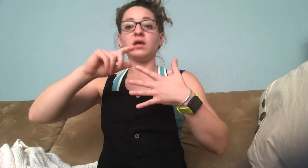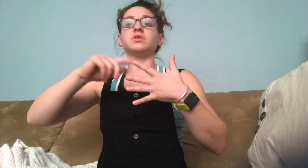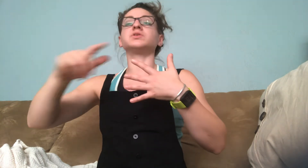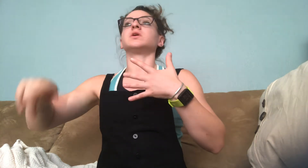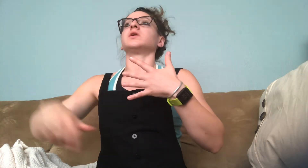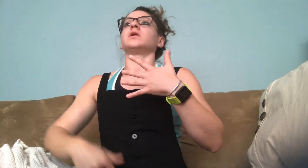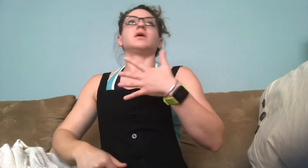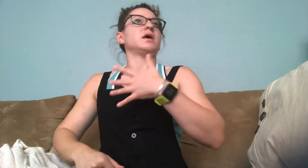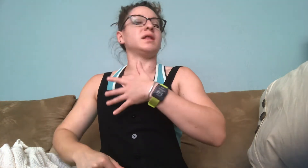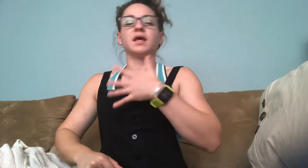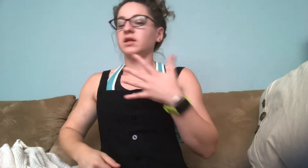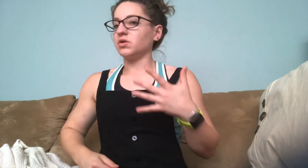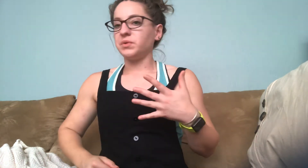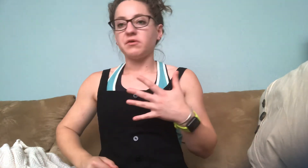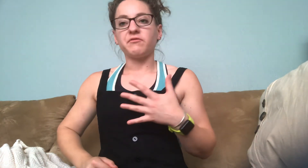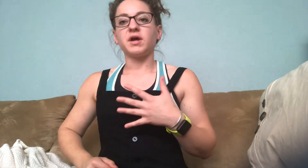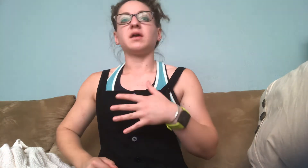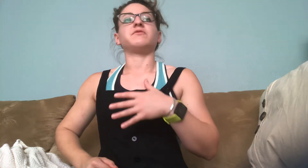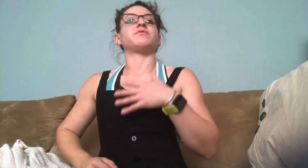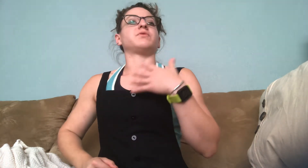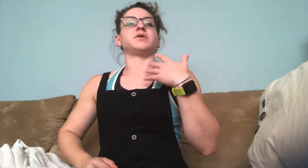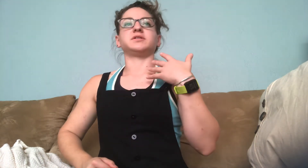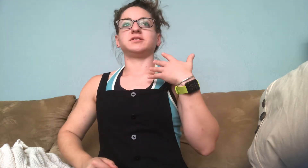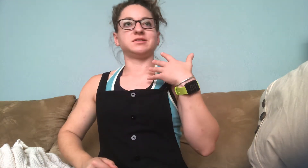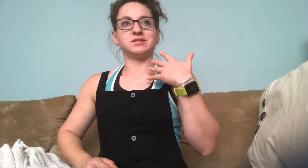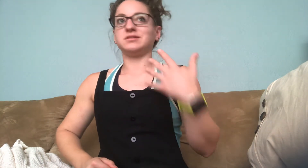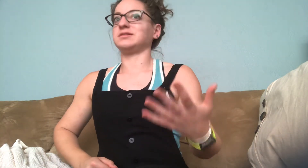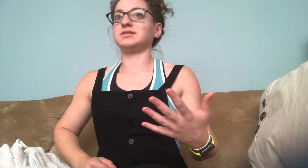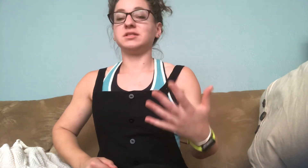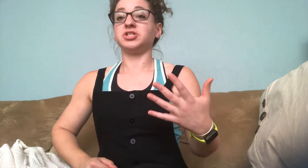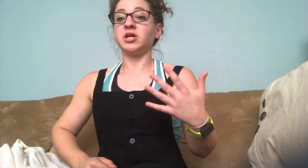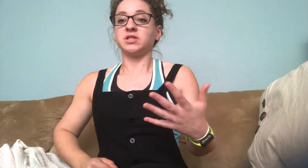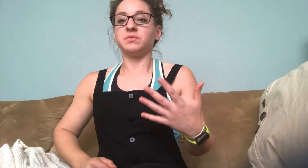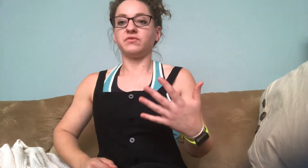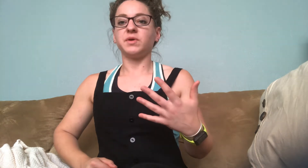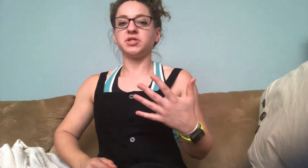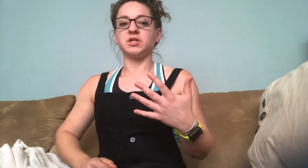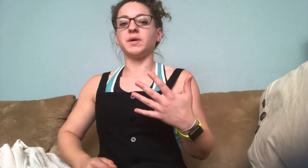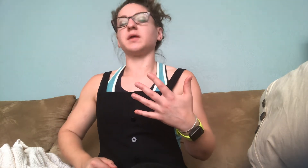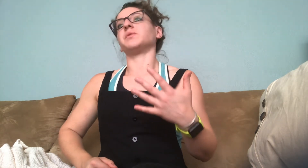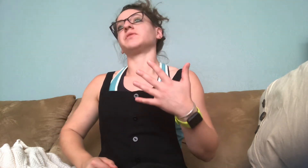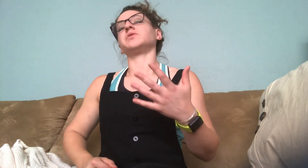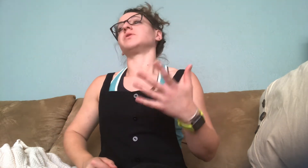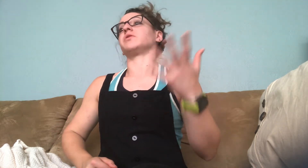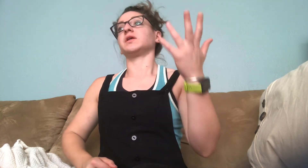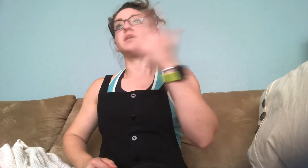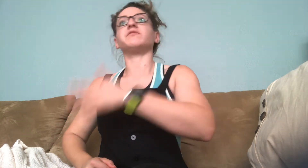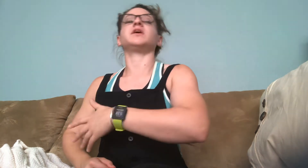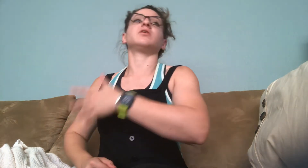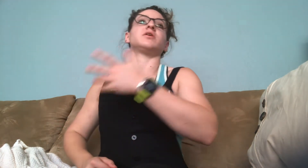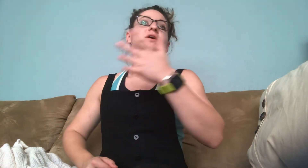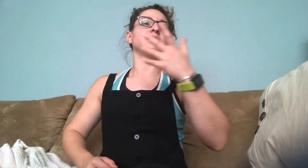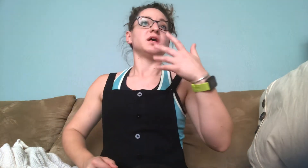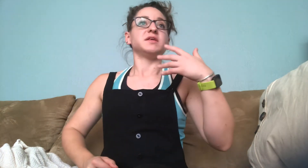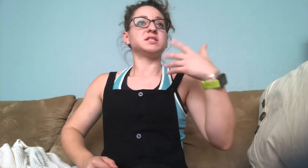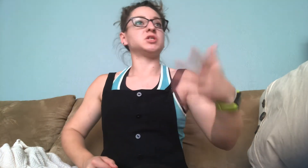their age, and again, don't be afraid to share some information about them, what they're doing. Oh, they live here,